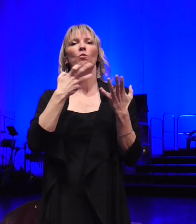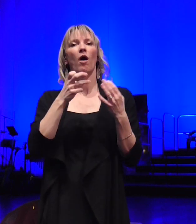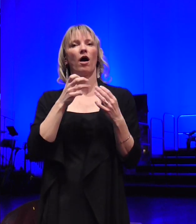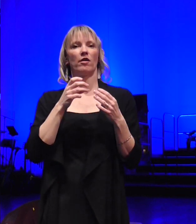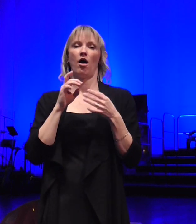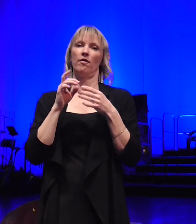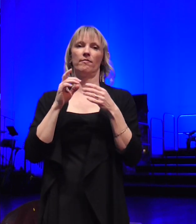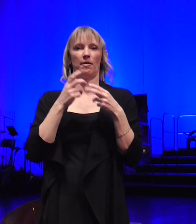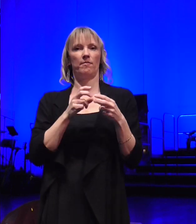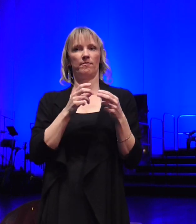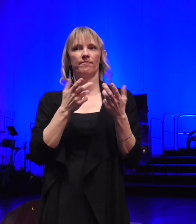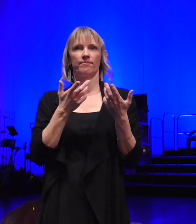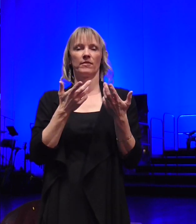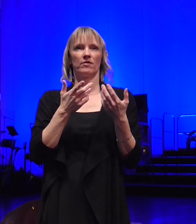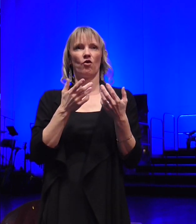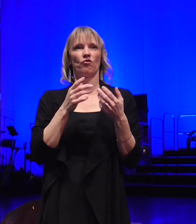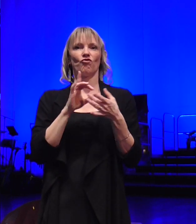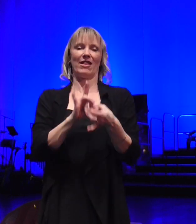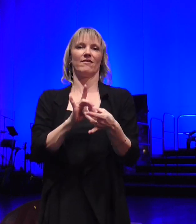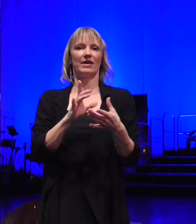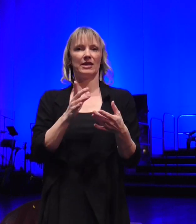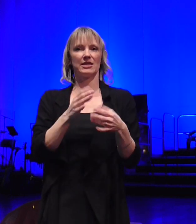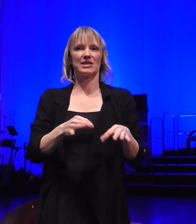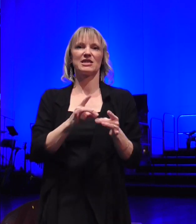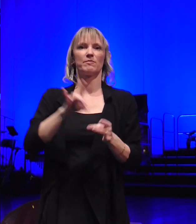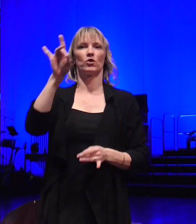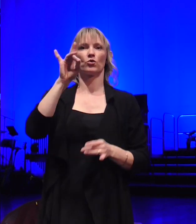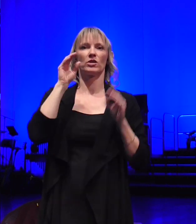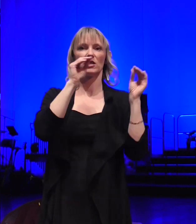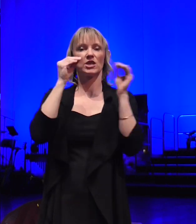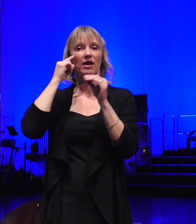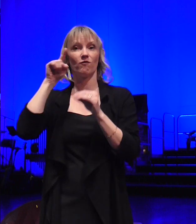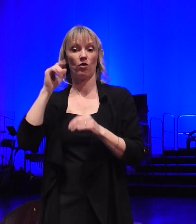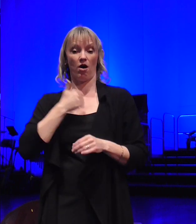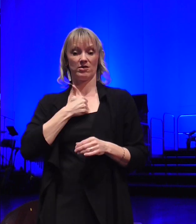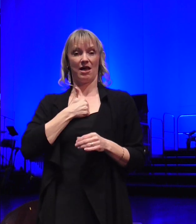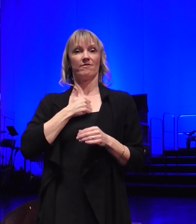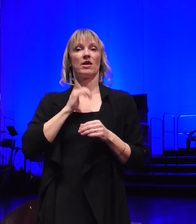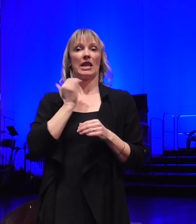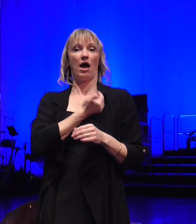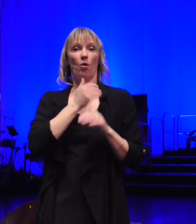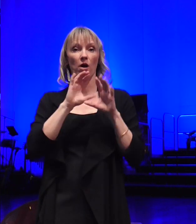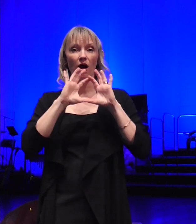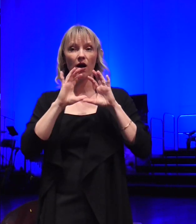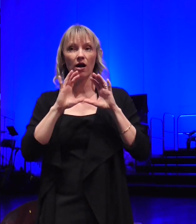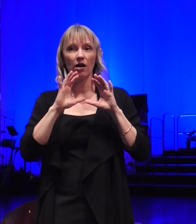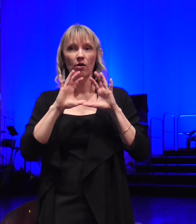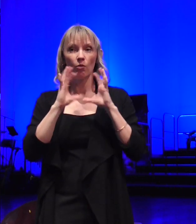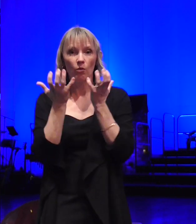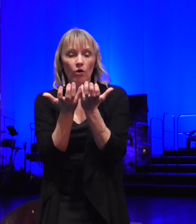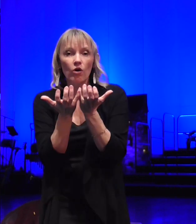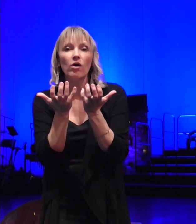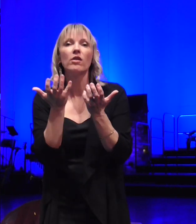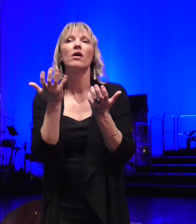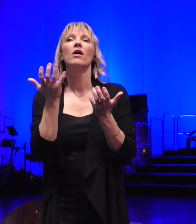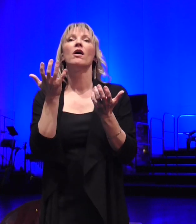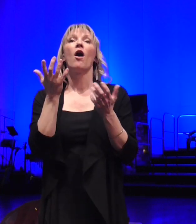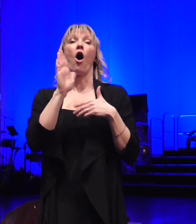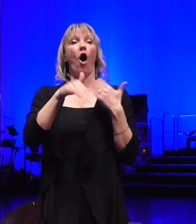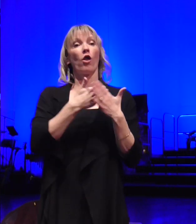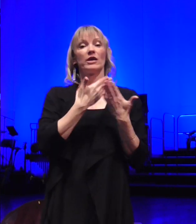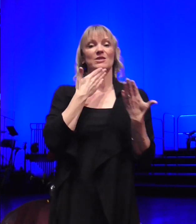teaching in our lives and for the world, we have to recognize that all is well isn't the right reaction to